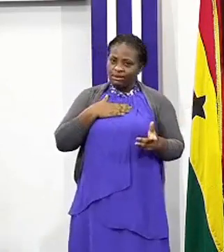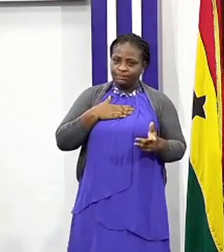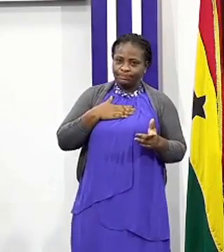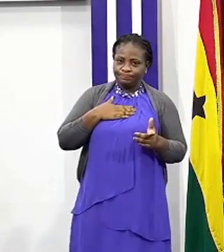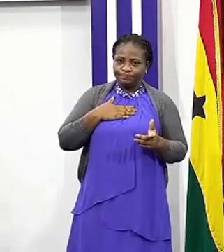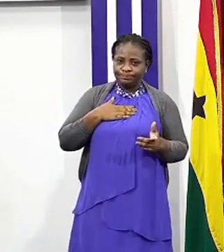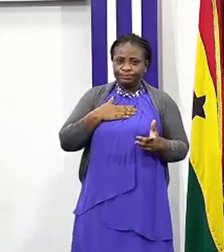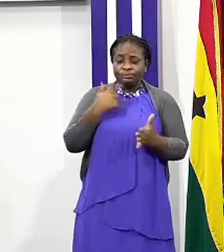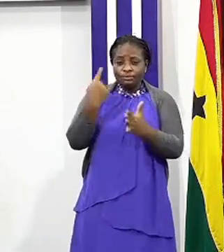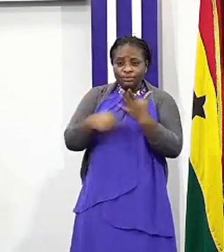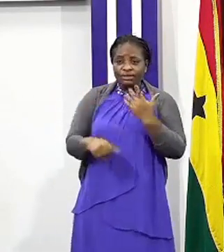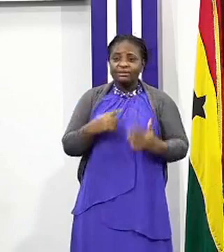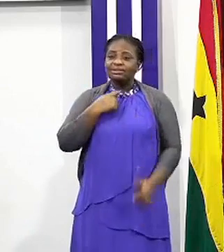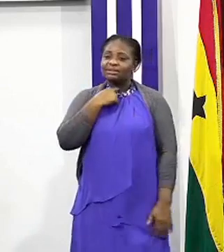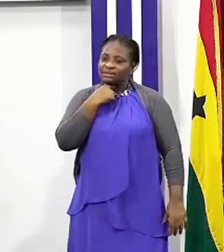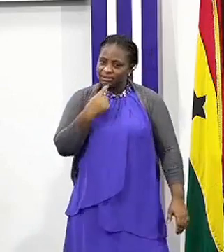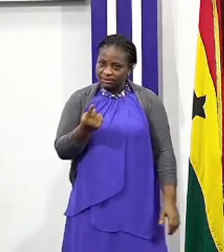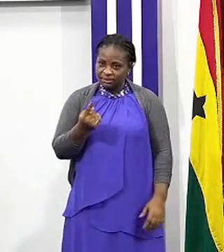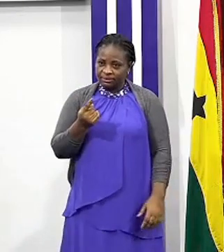Diayaka